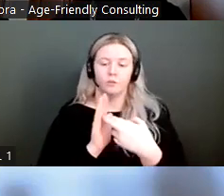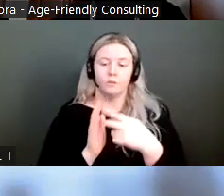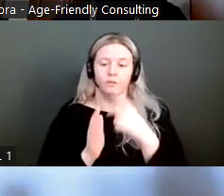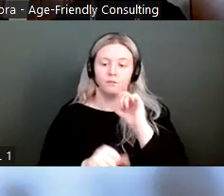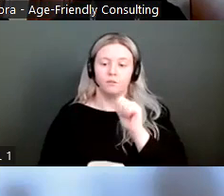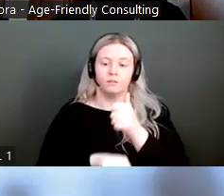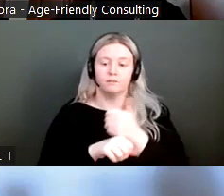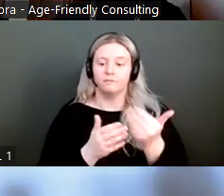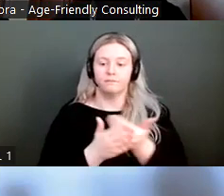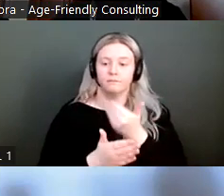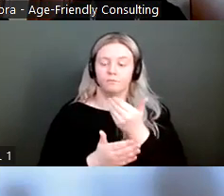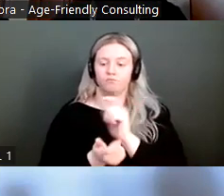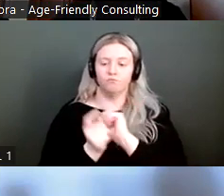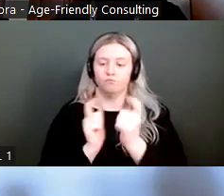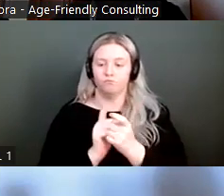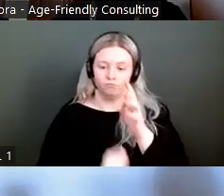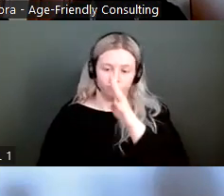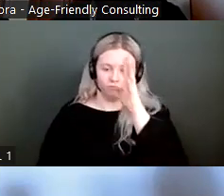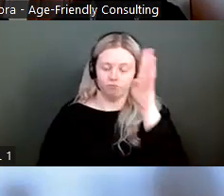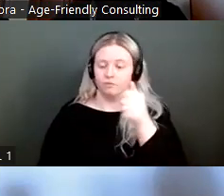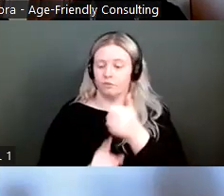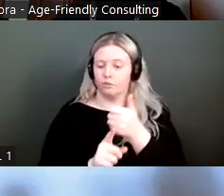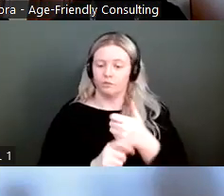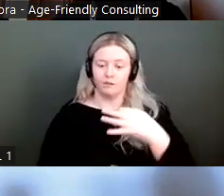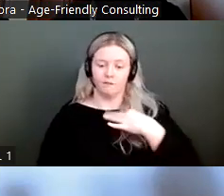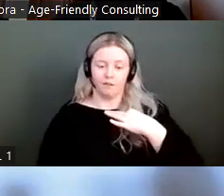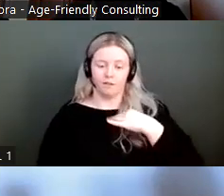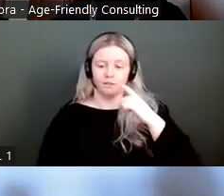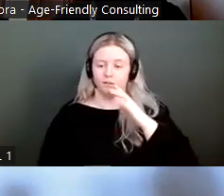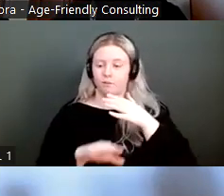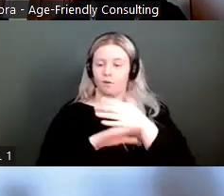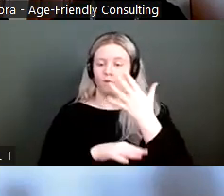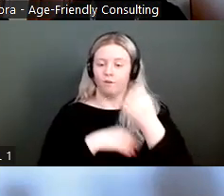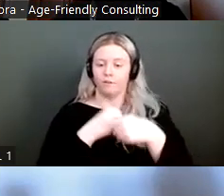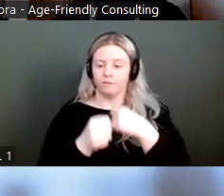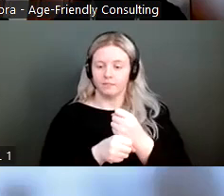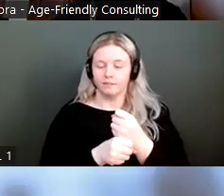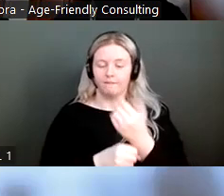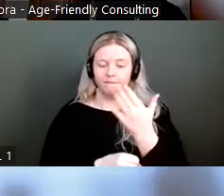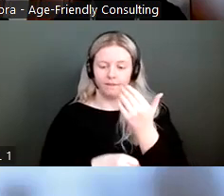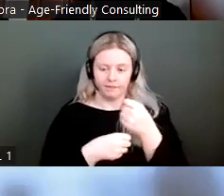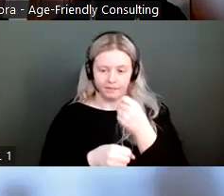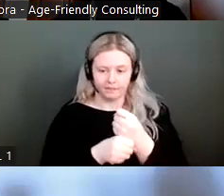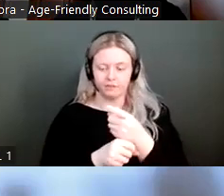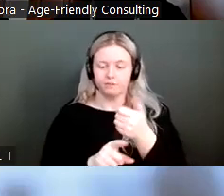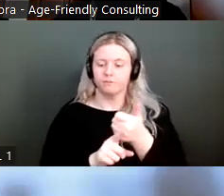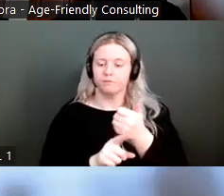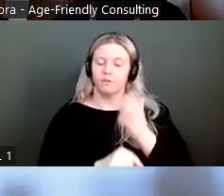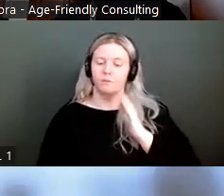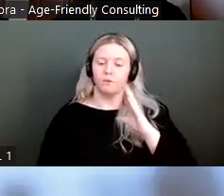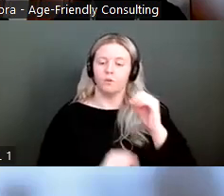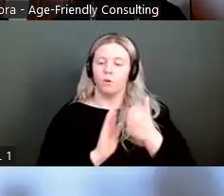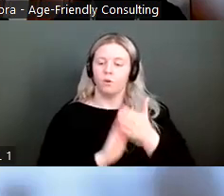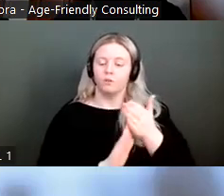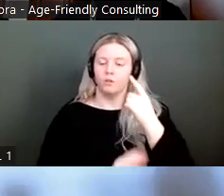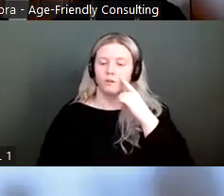solutions. Volunteering for over 15 plus years, she was a past co-chair for the Prevention of Elder Abuse Network